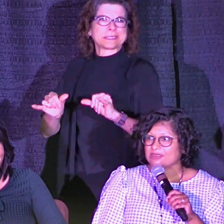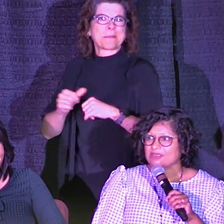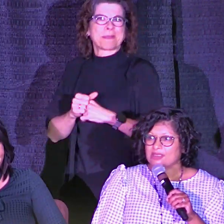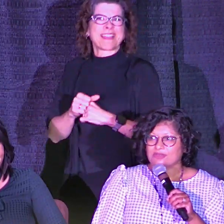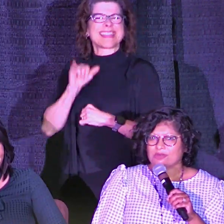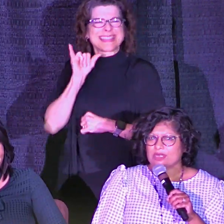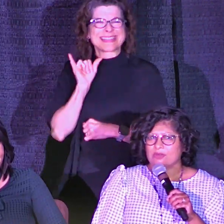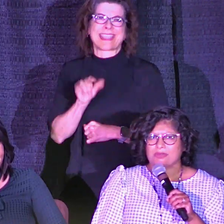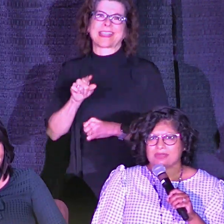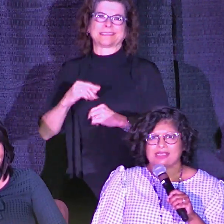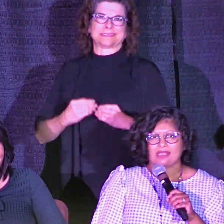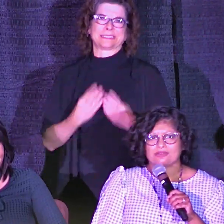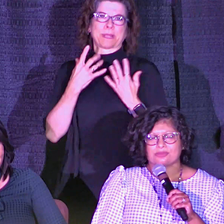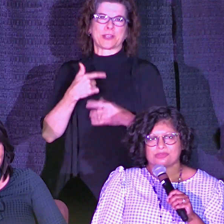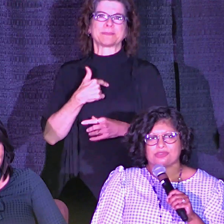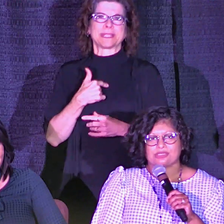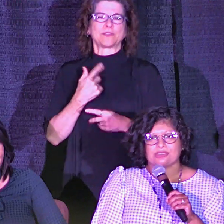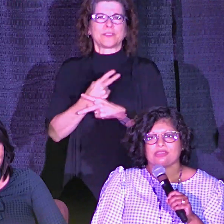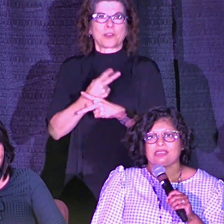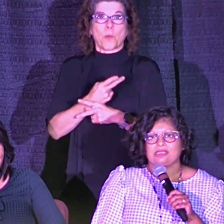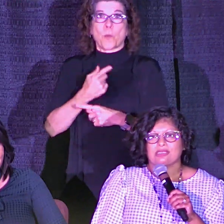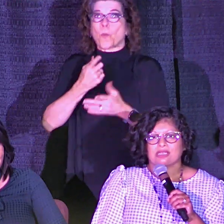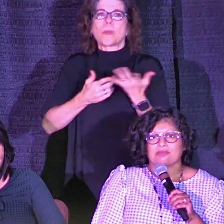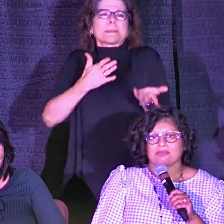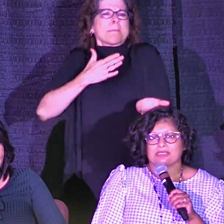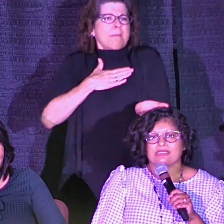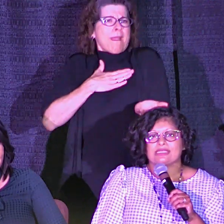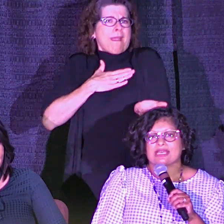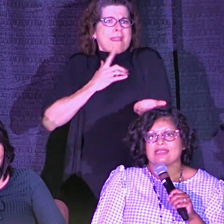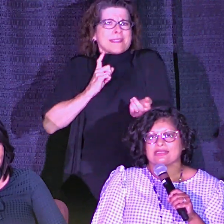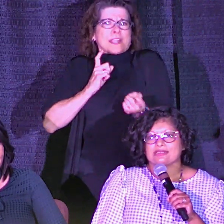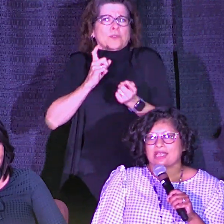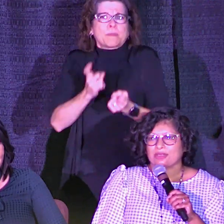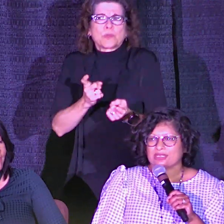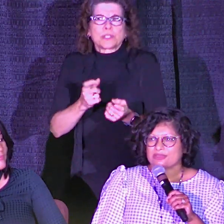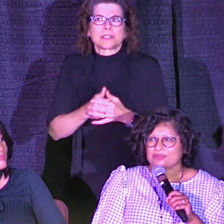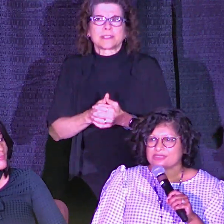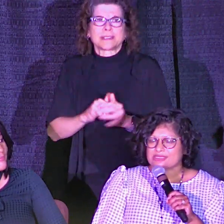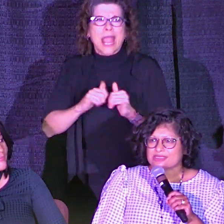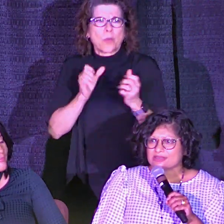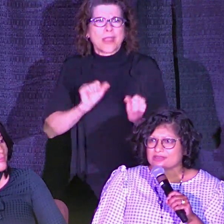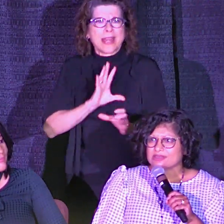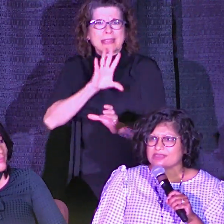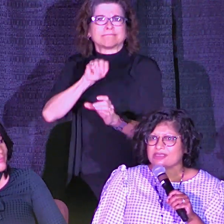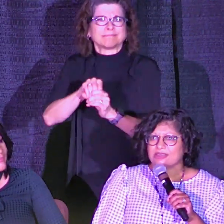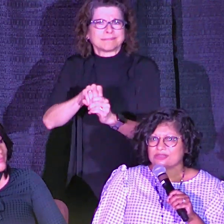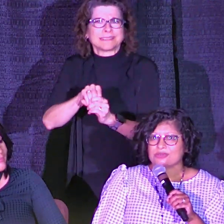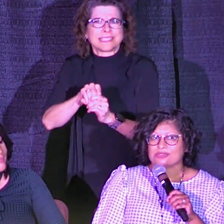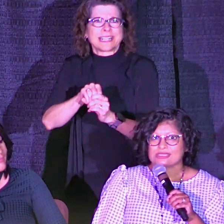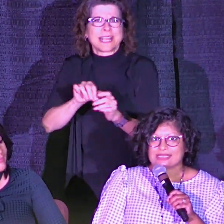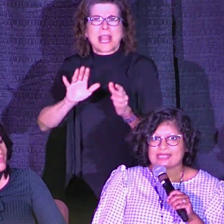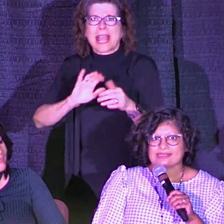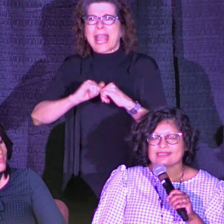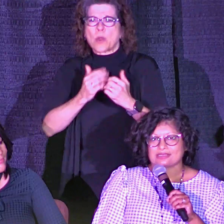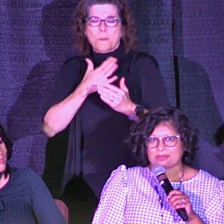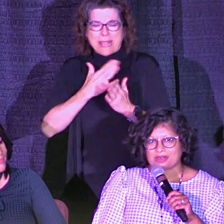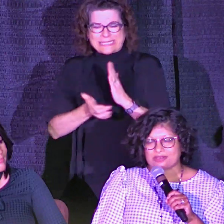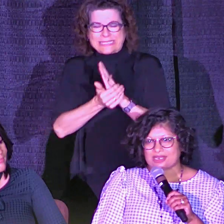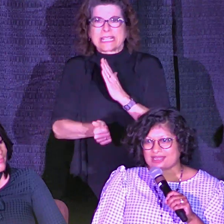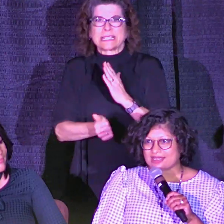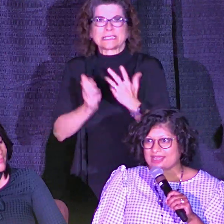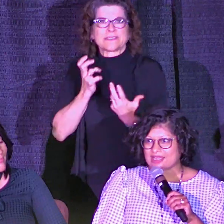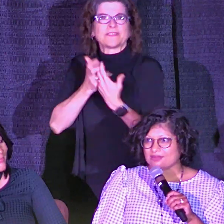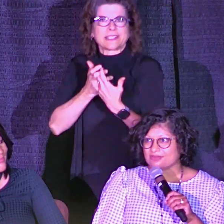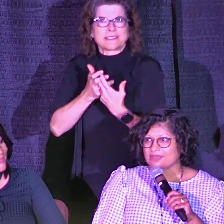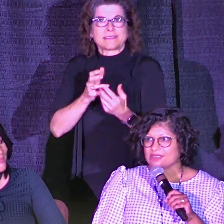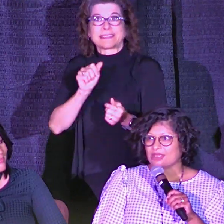to figure out what my contribution into that is. How can I use the skills and the tools and the access and the power